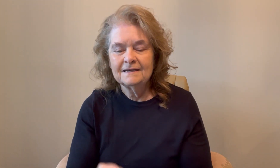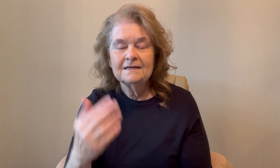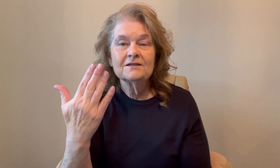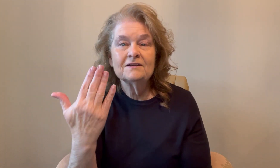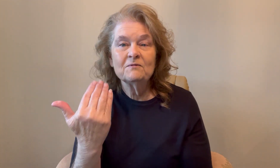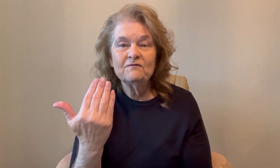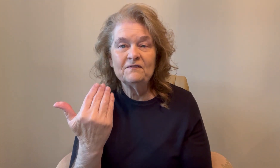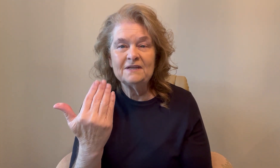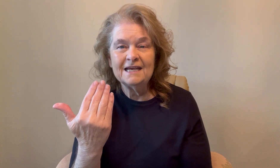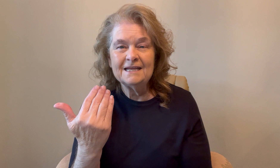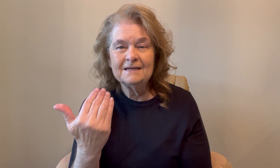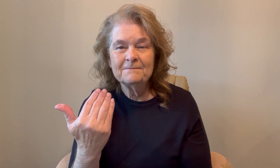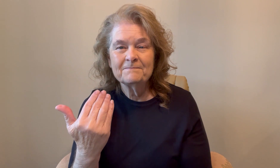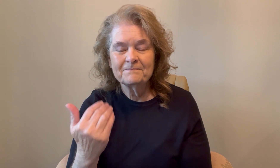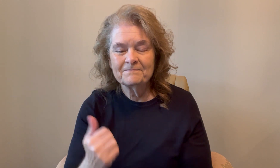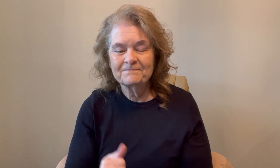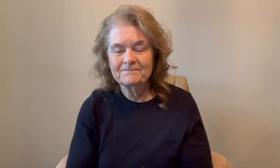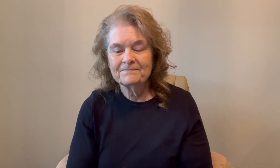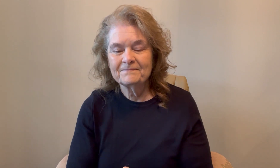So number 15,